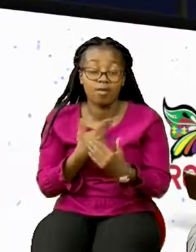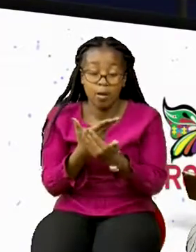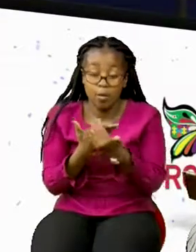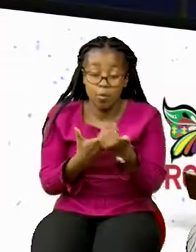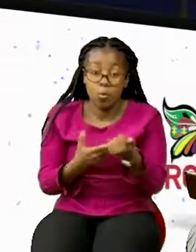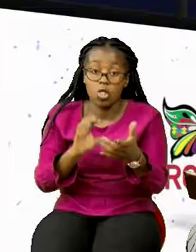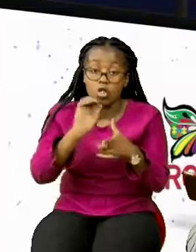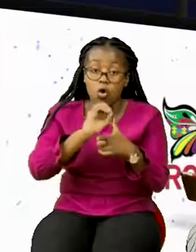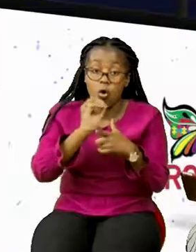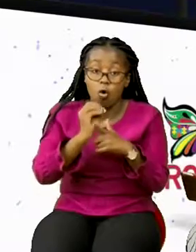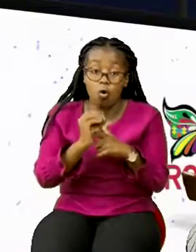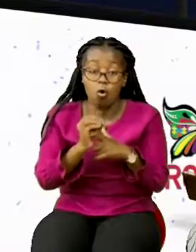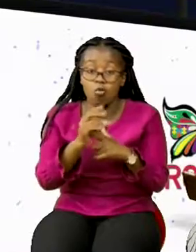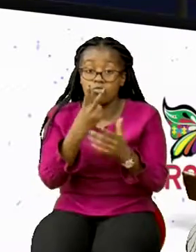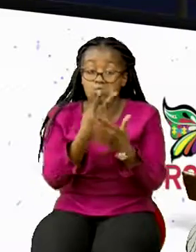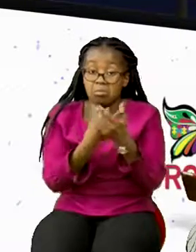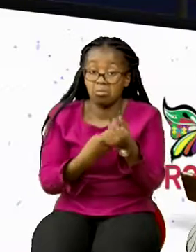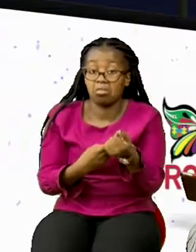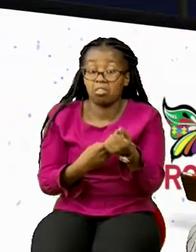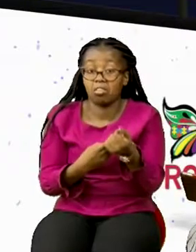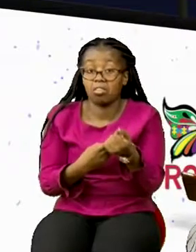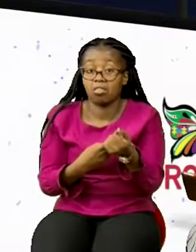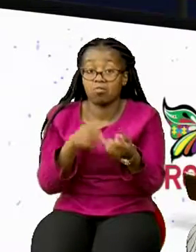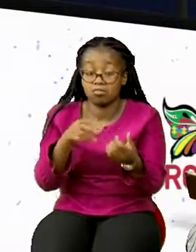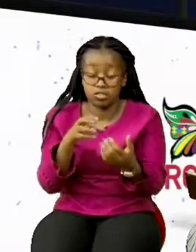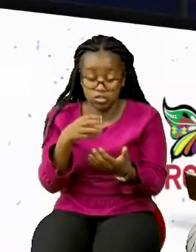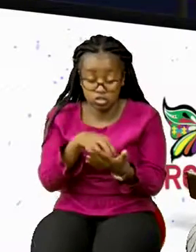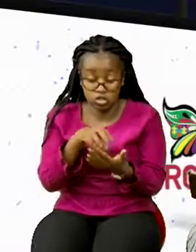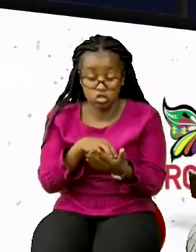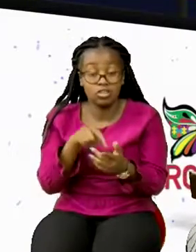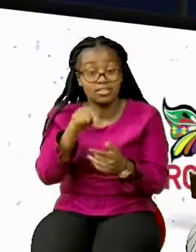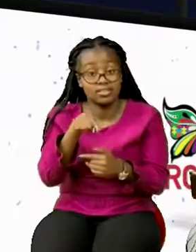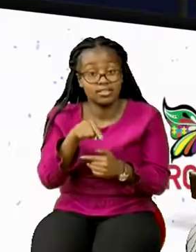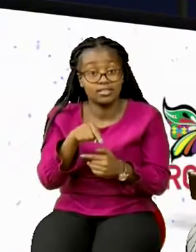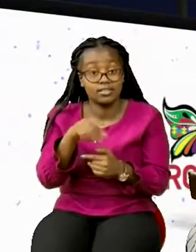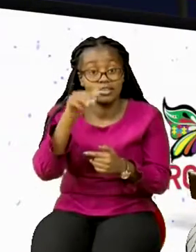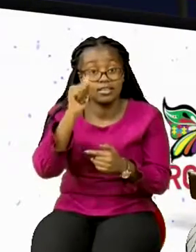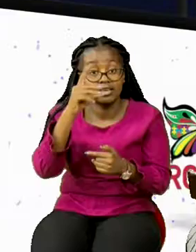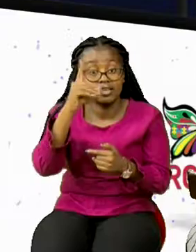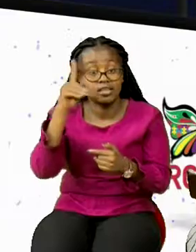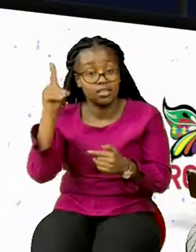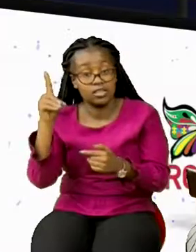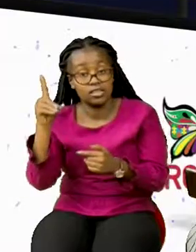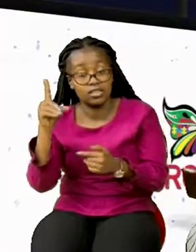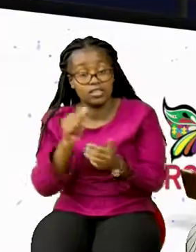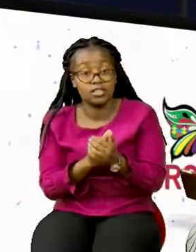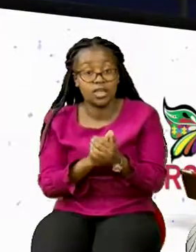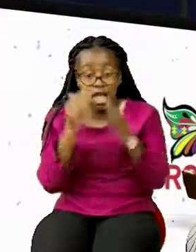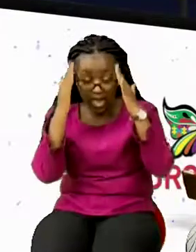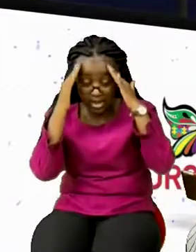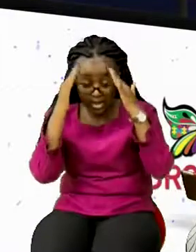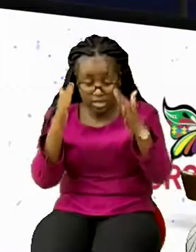both or either of the two aspects of this condition. This is ADD, that is